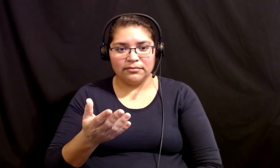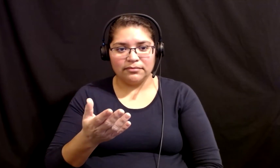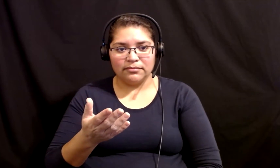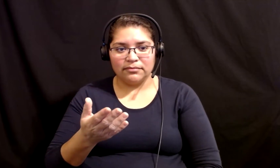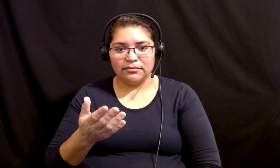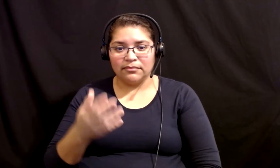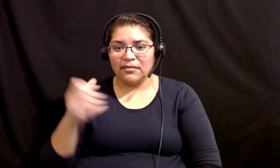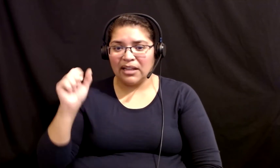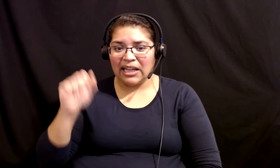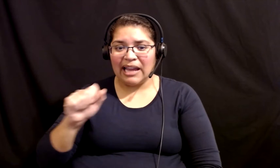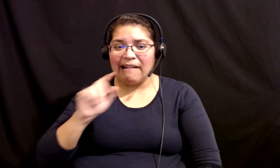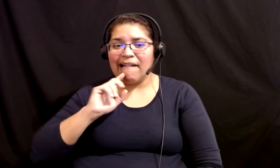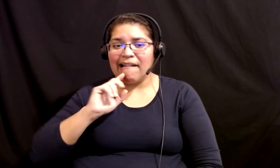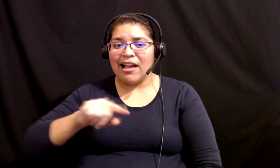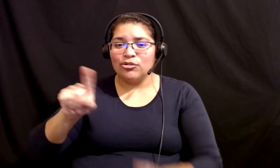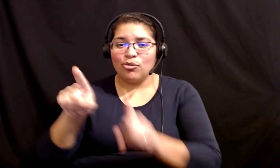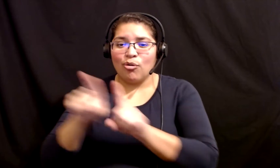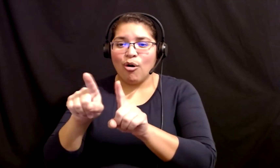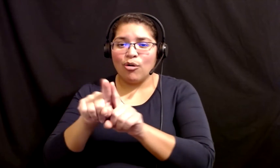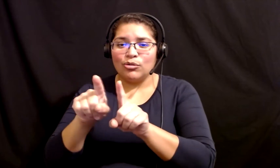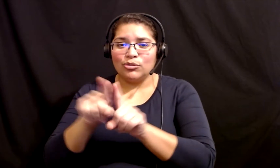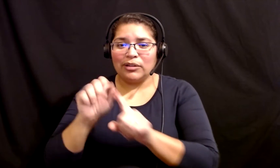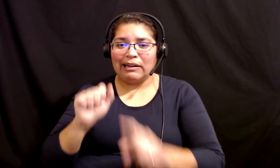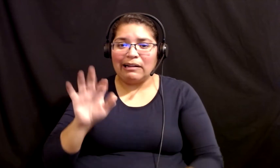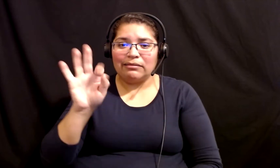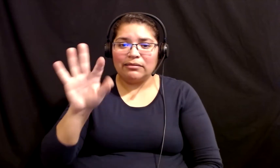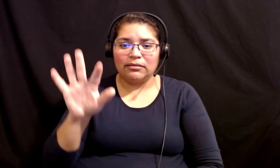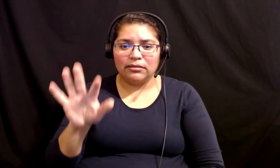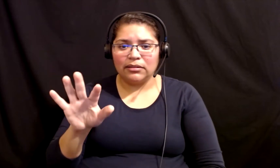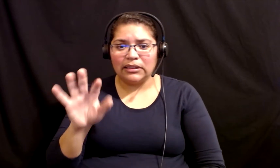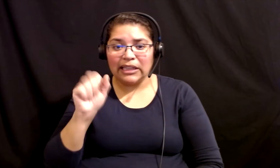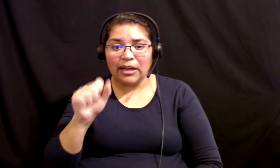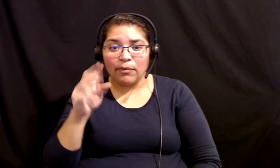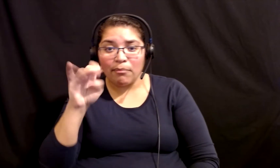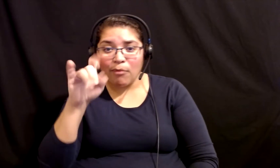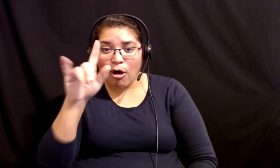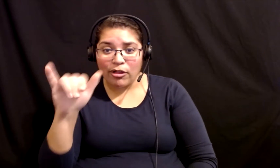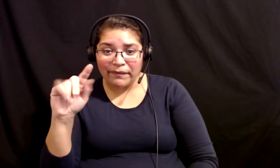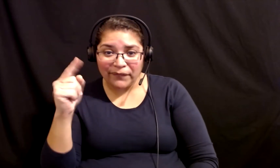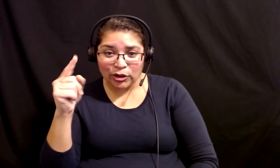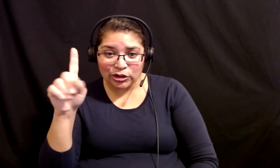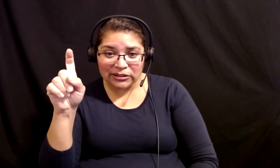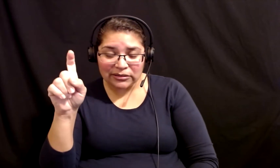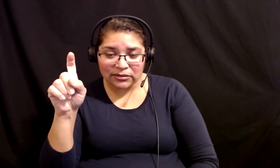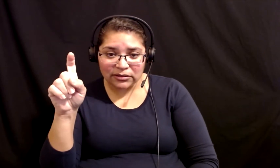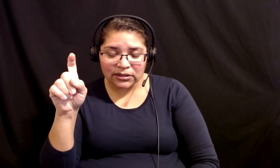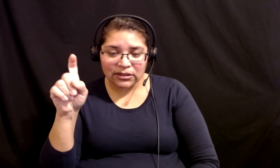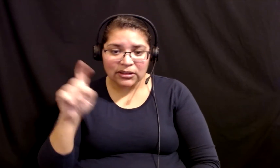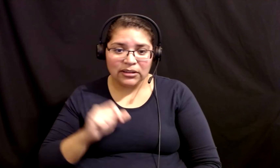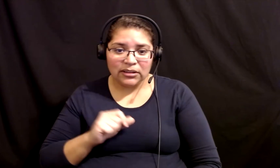Can I answer also? Can we let Molly go first?